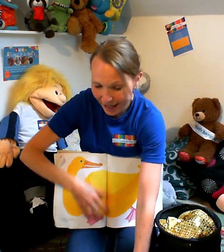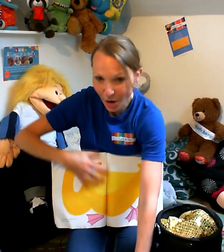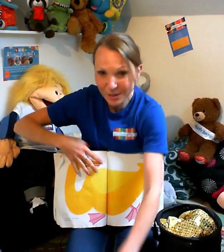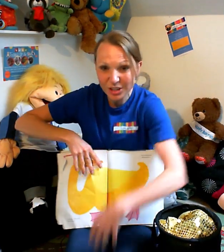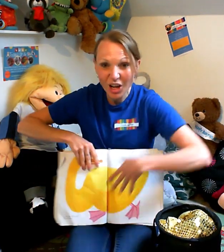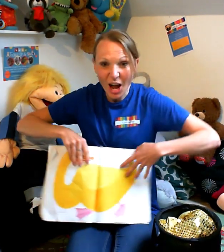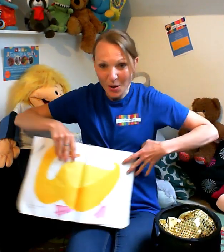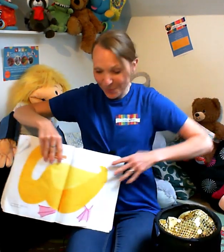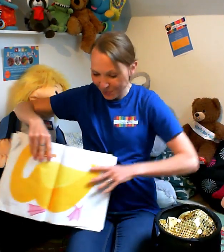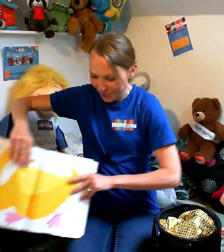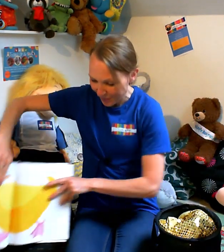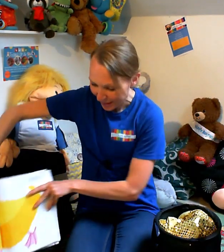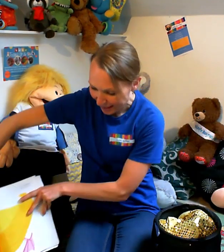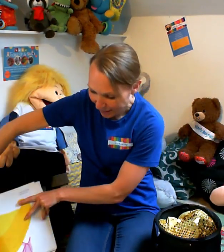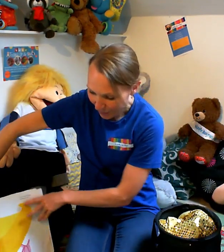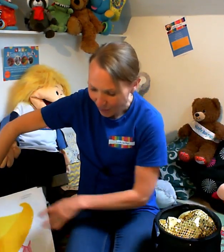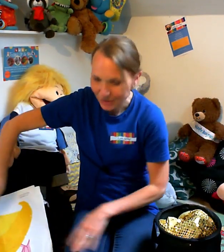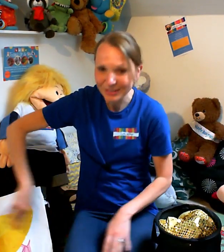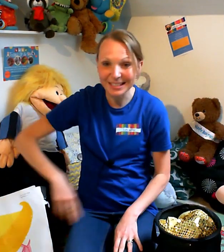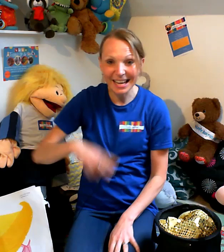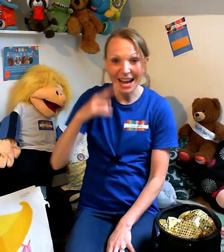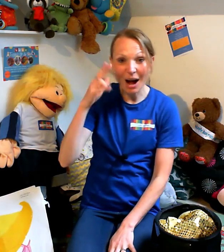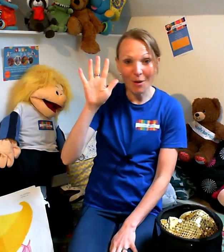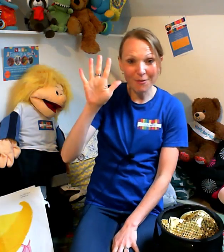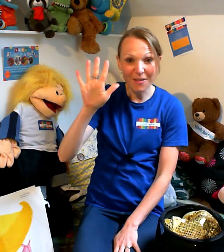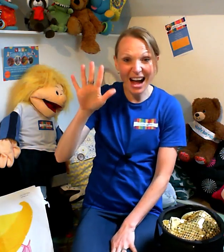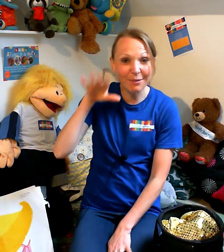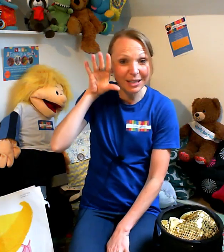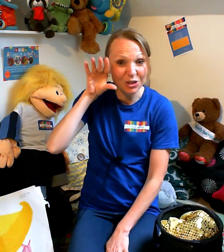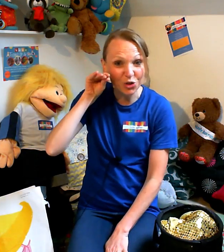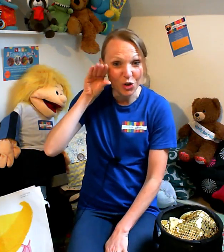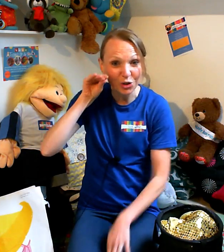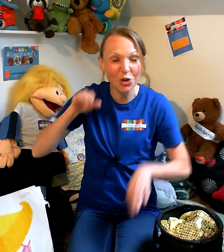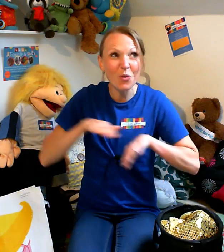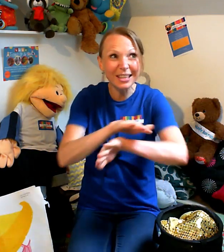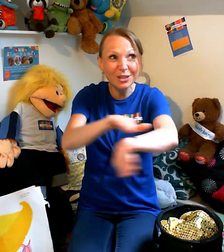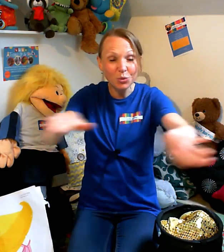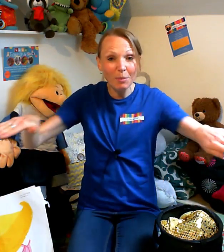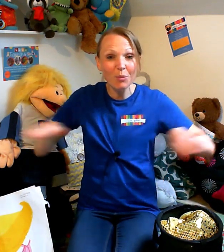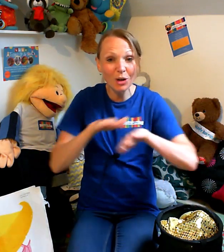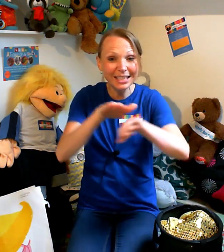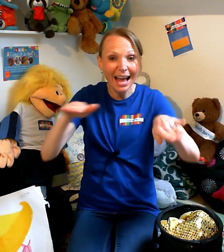going to go to see our five little ducks who went swimming one day